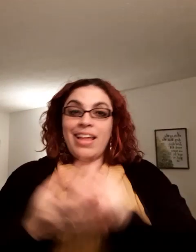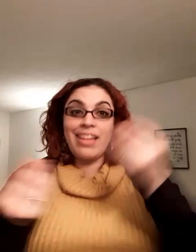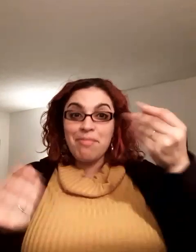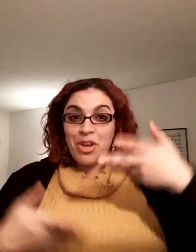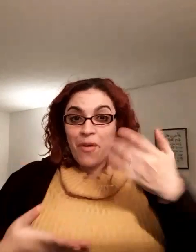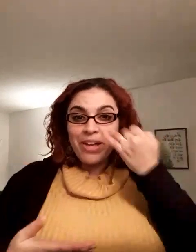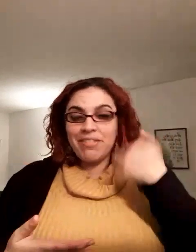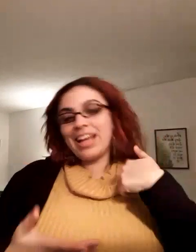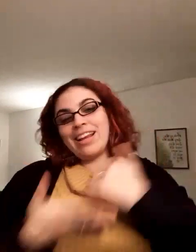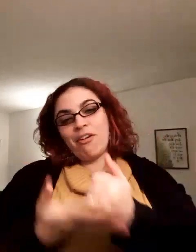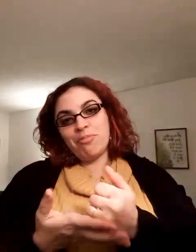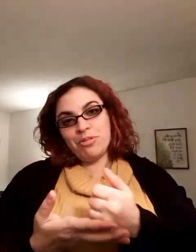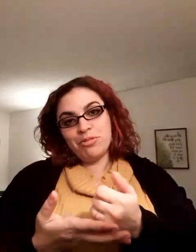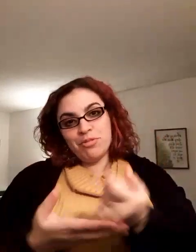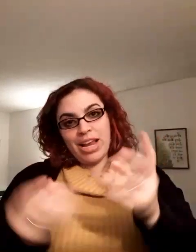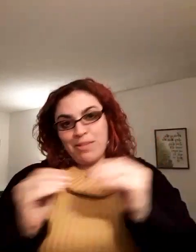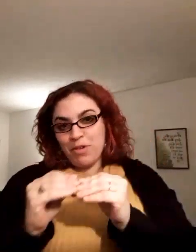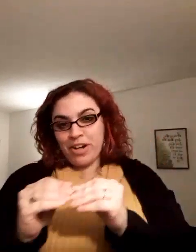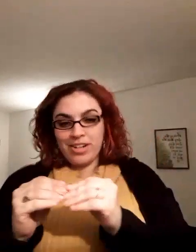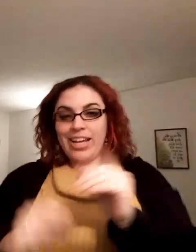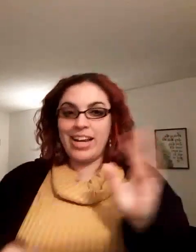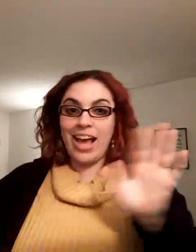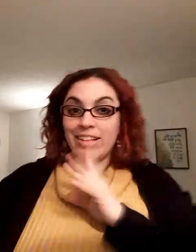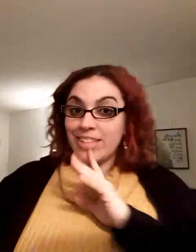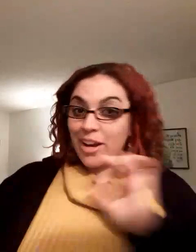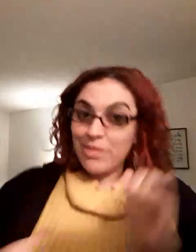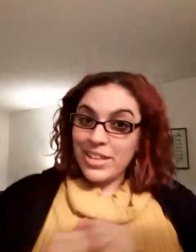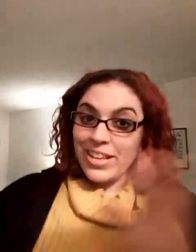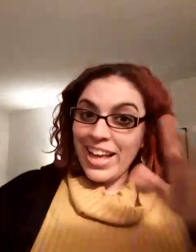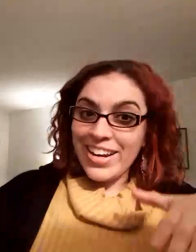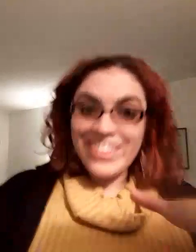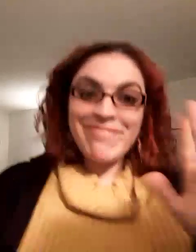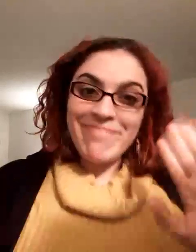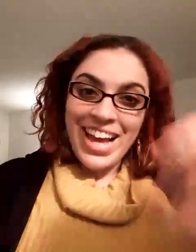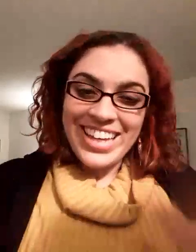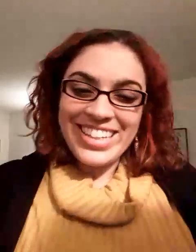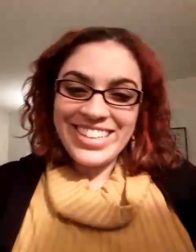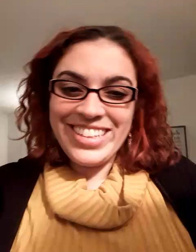let me know if I can help you anymore, and I'll talk with you later. Bye.